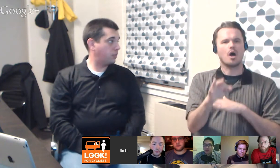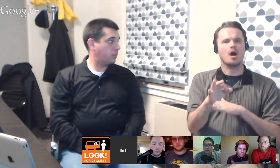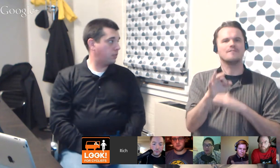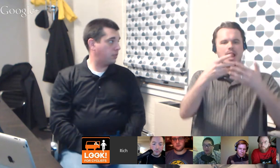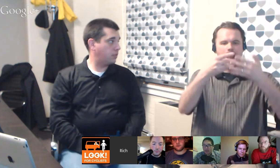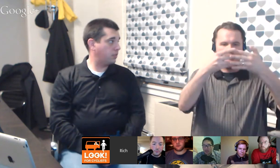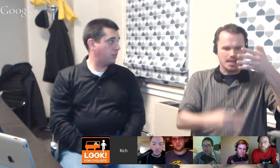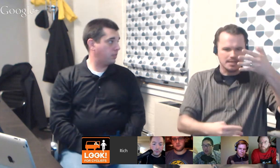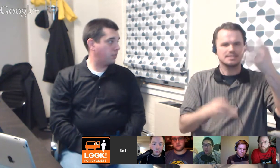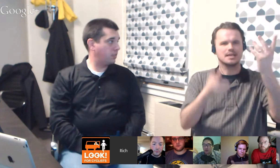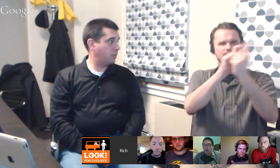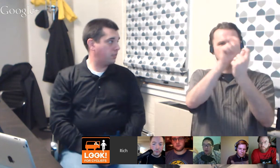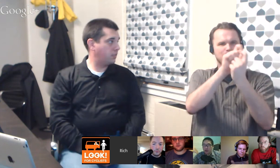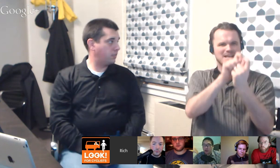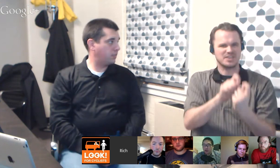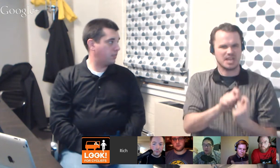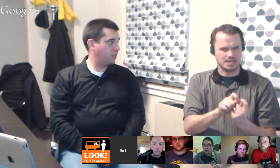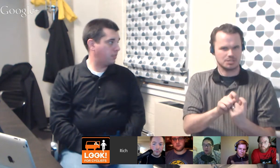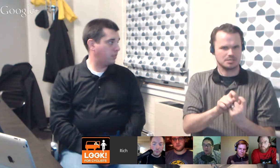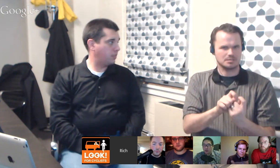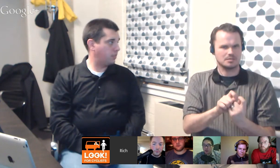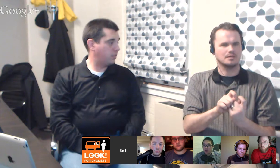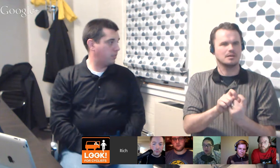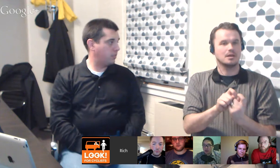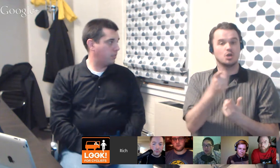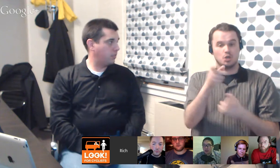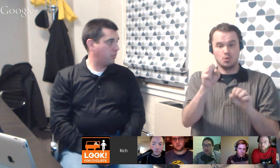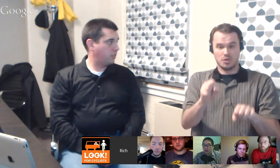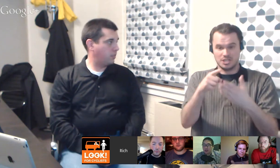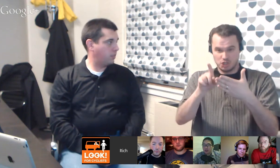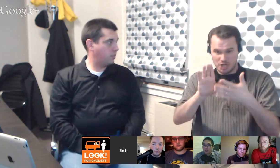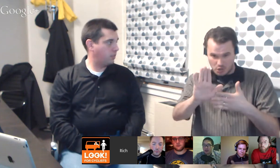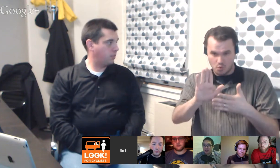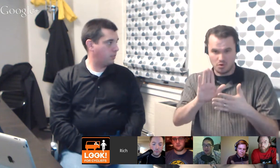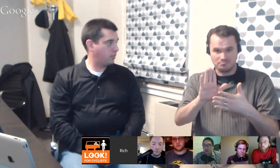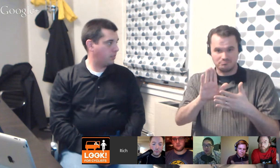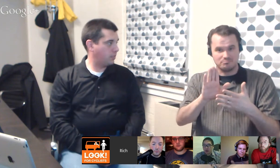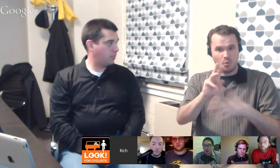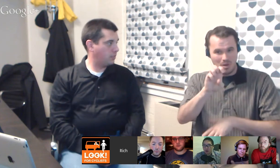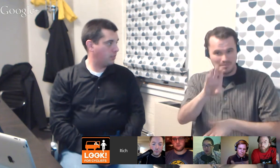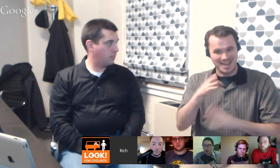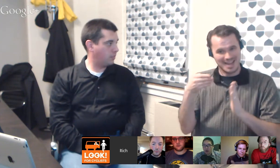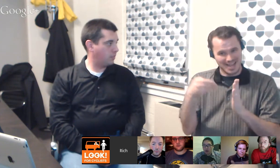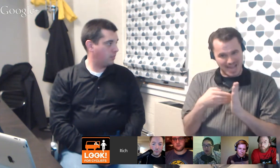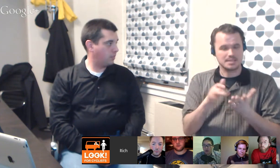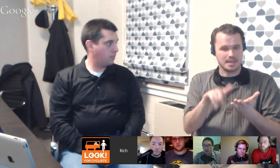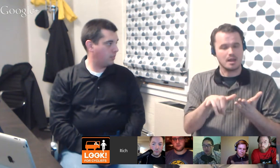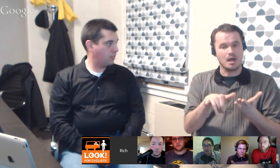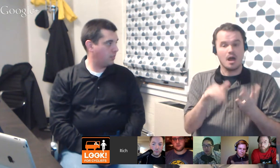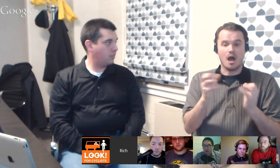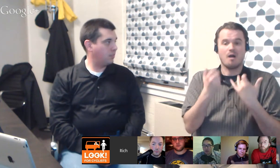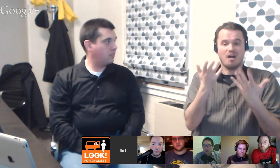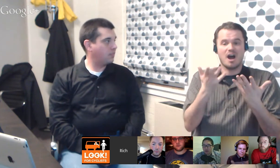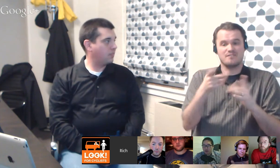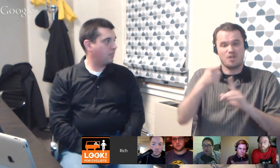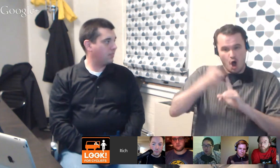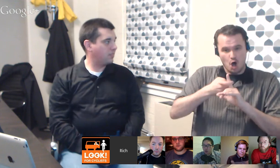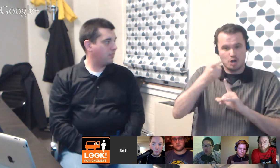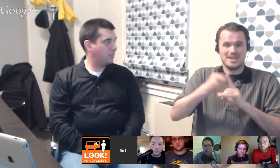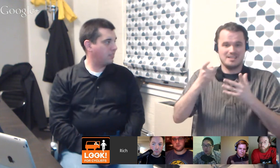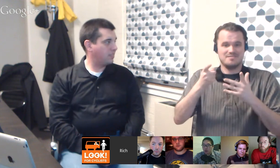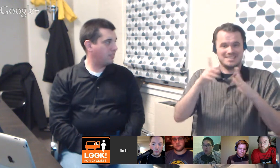of specifications where you can check your site against, and that's actually what a lot of these automated